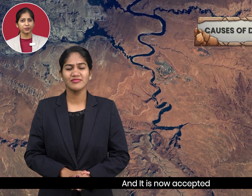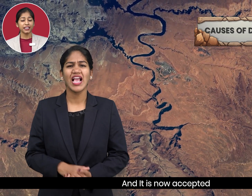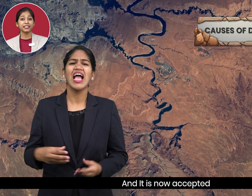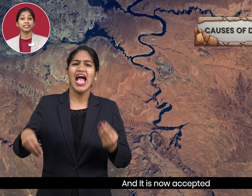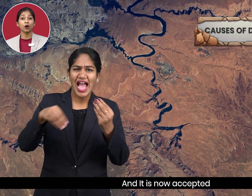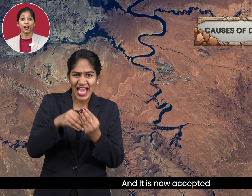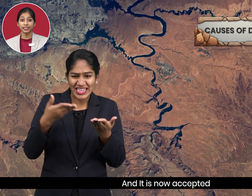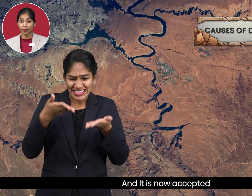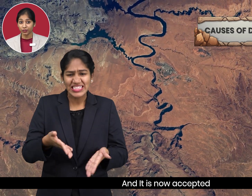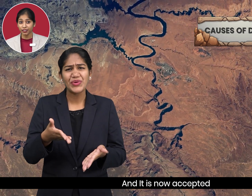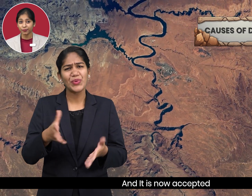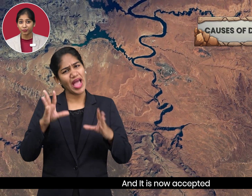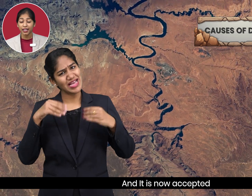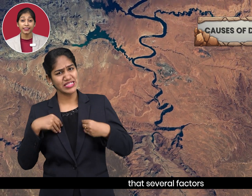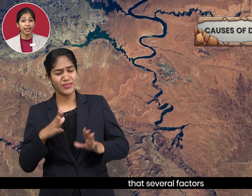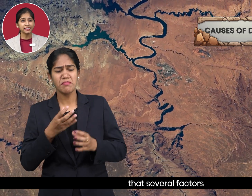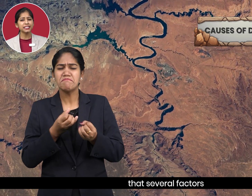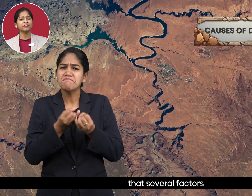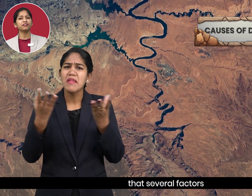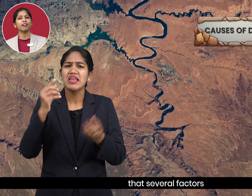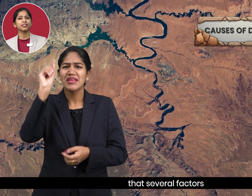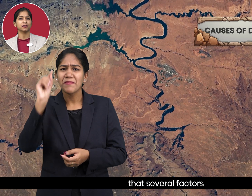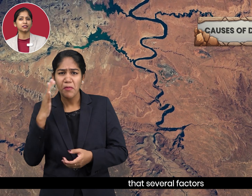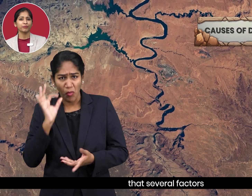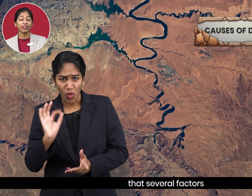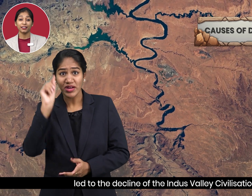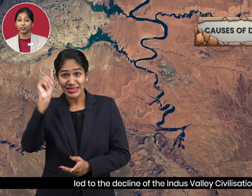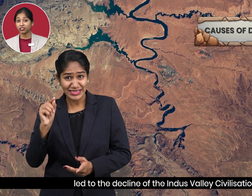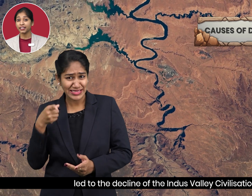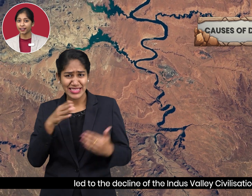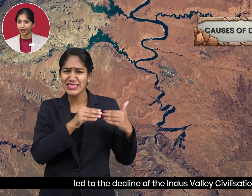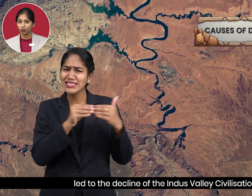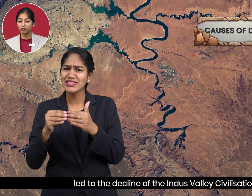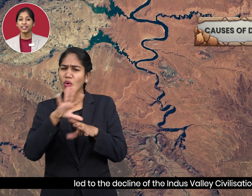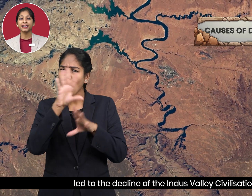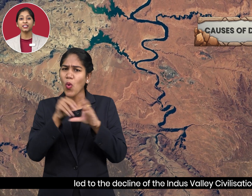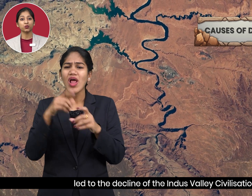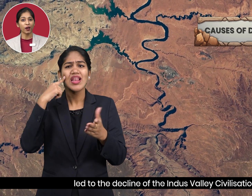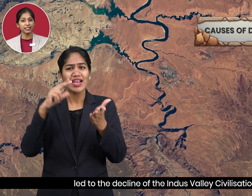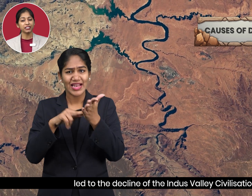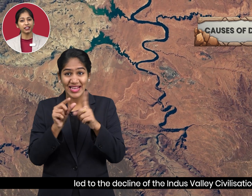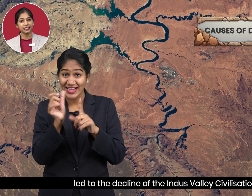And it is now accepted that several factors led to the decline of the